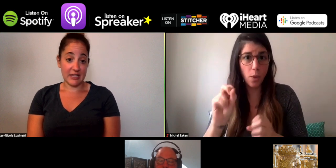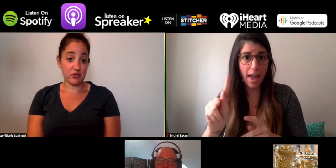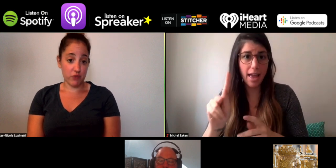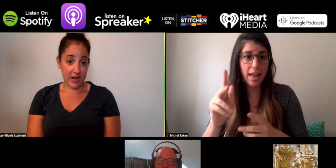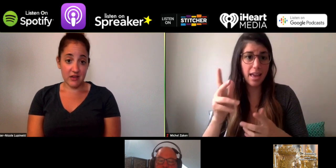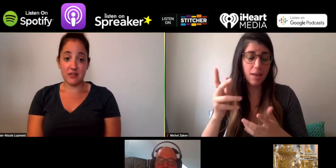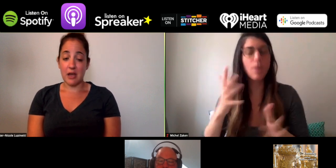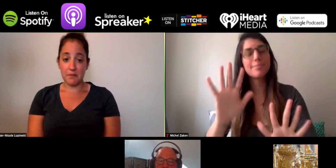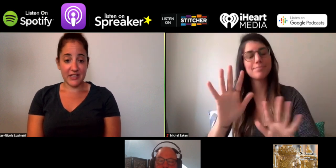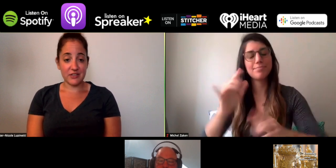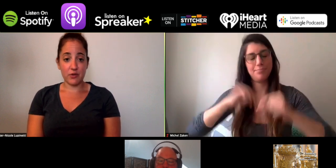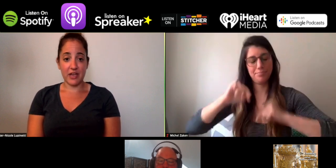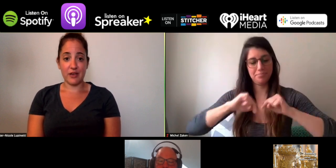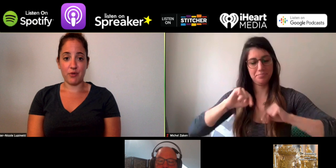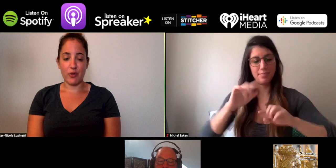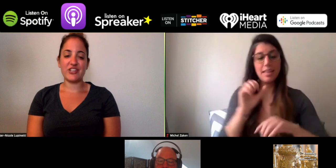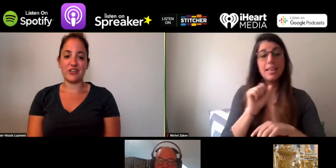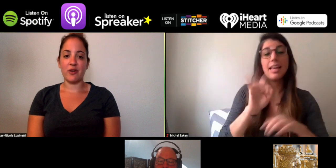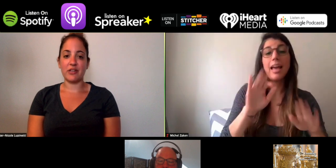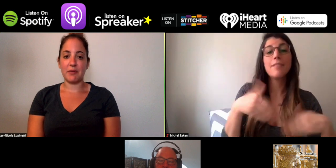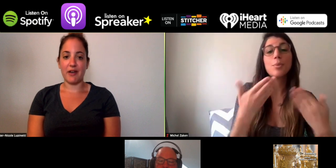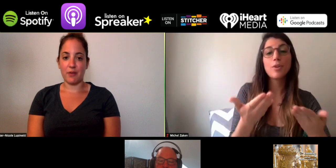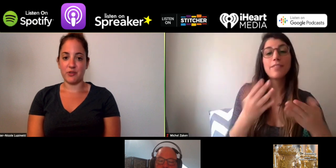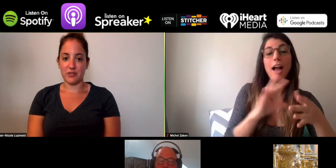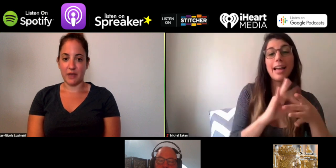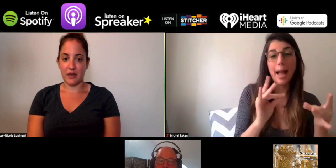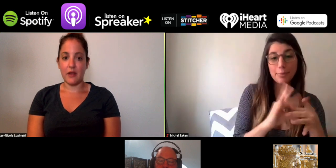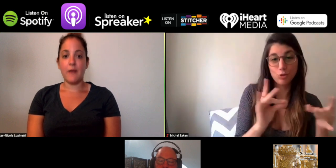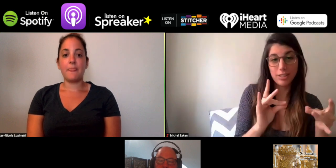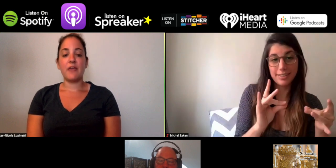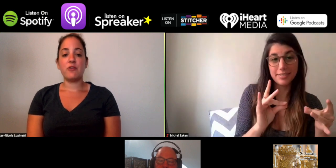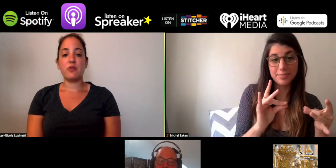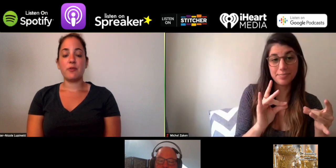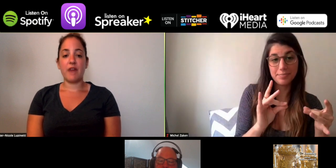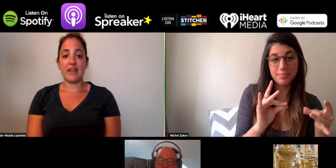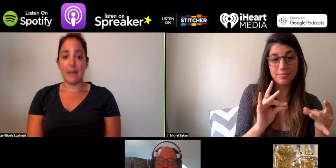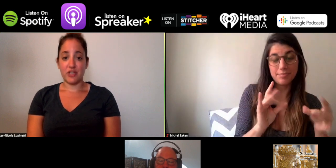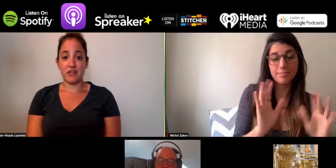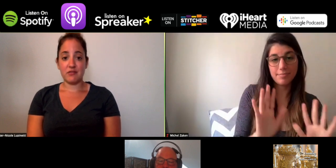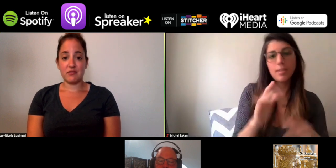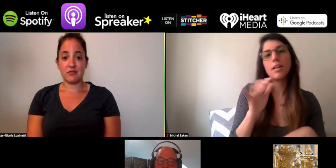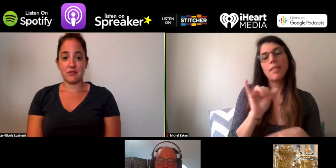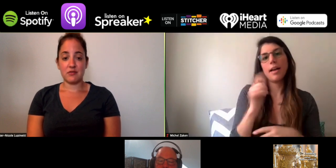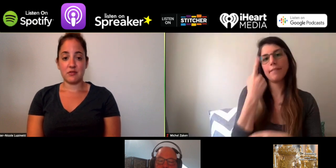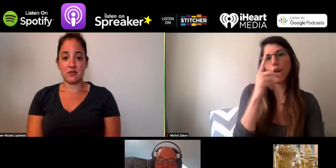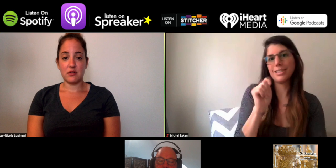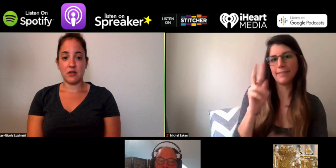that is great. Yep, that's an okay approach. Well, actually, you know what? Let me back up to explain. If you were to provide captioning,